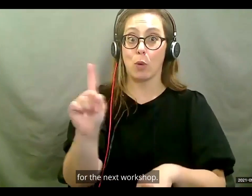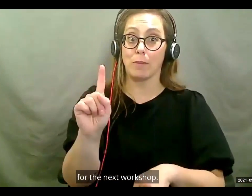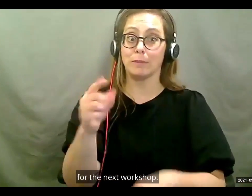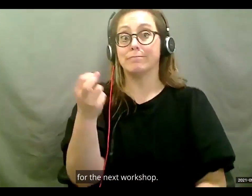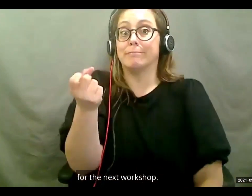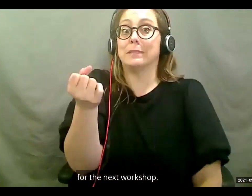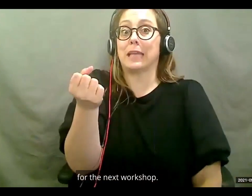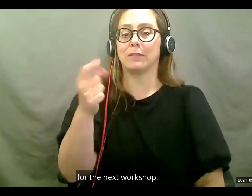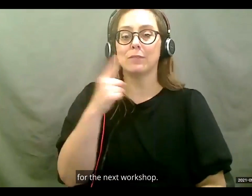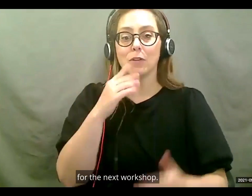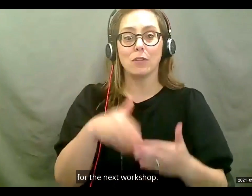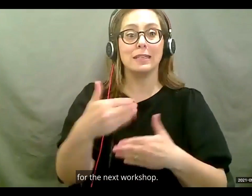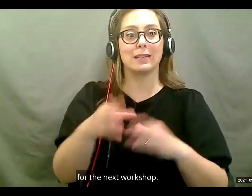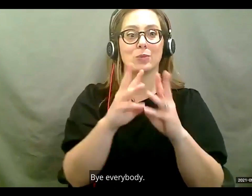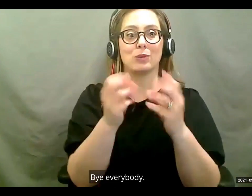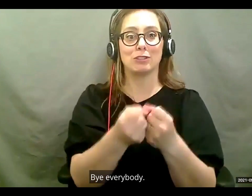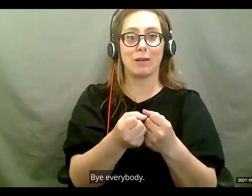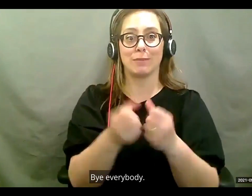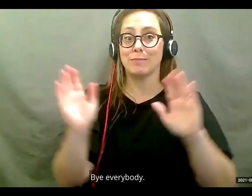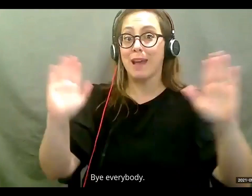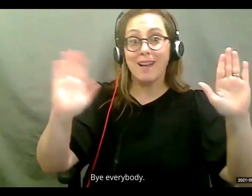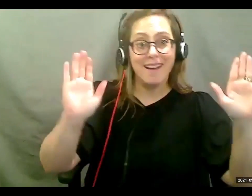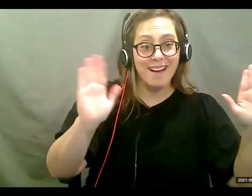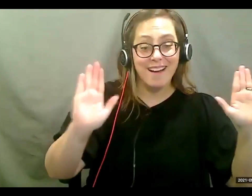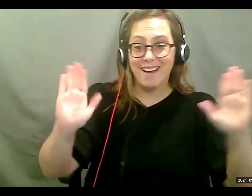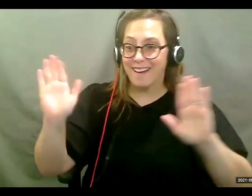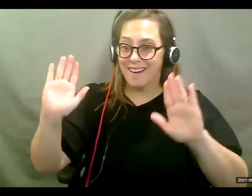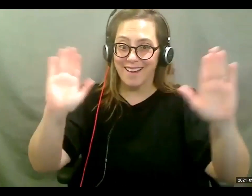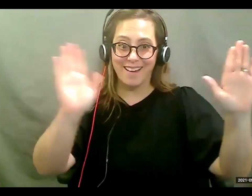for the next workshop. Bye, everybody. Bye,